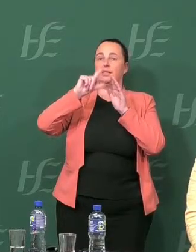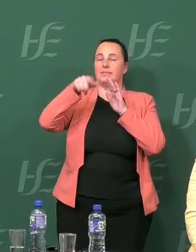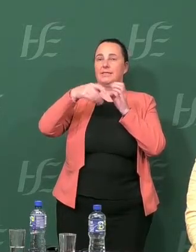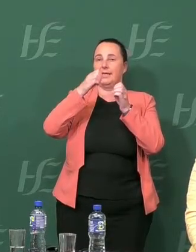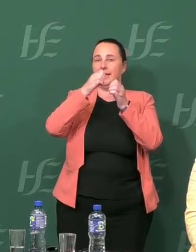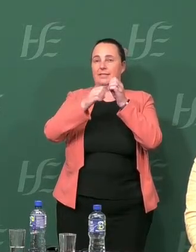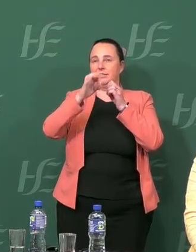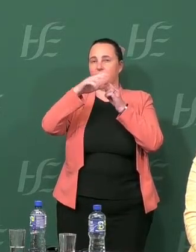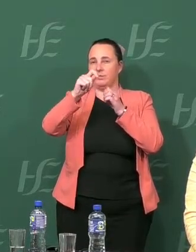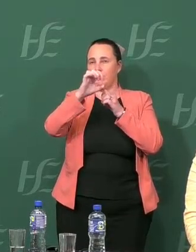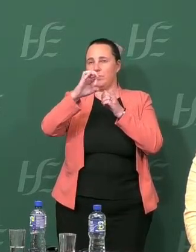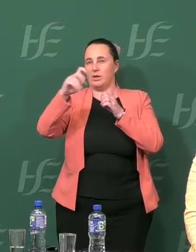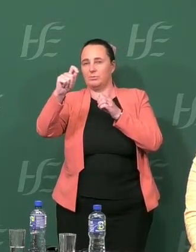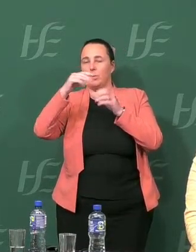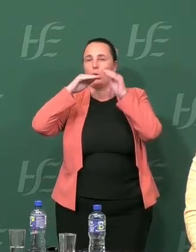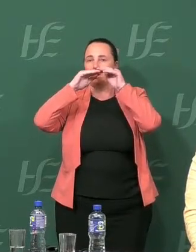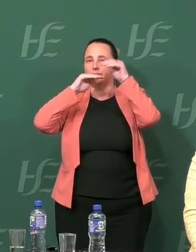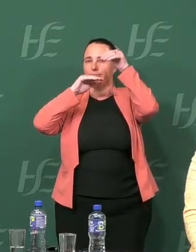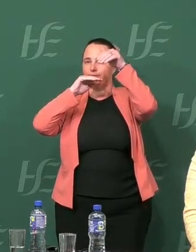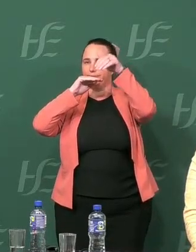end of September, October.